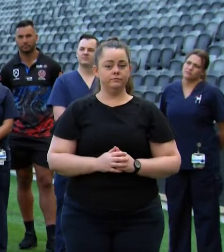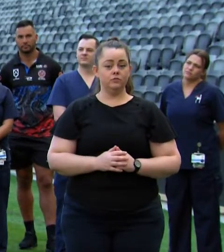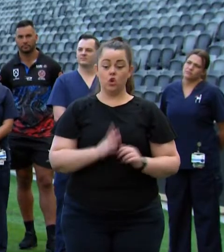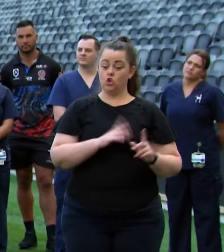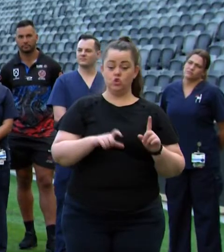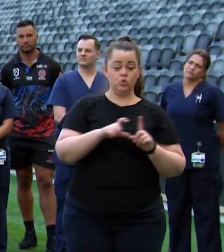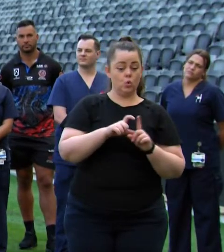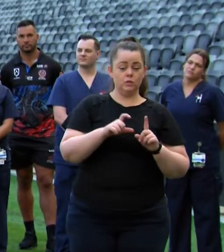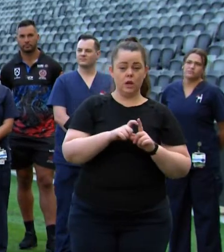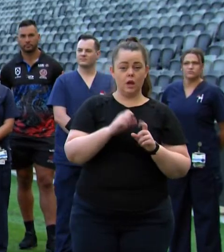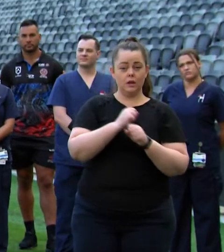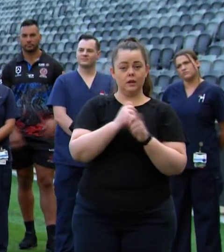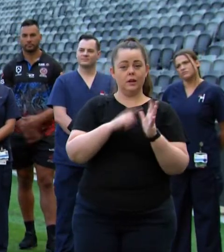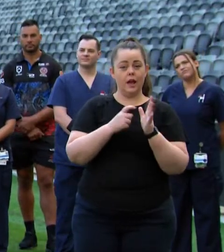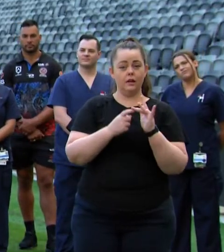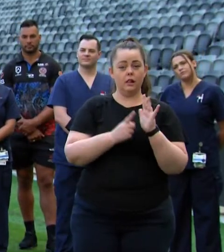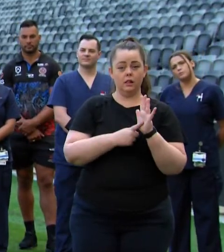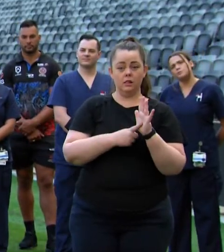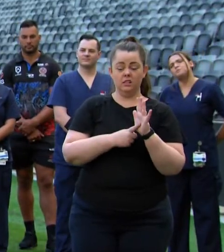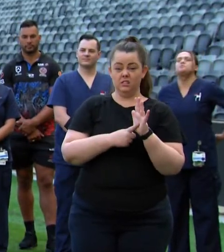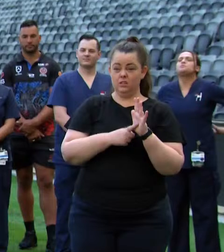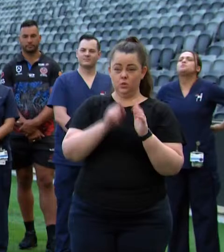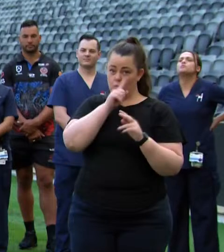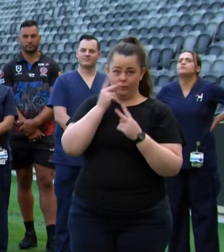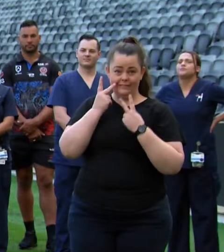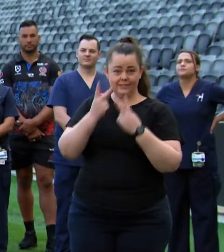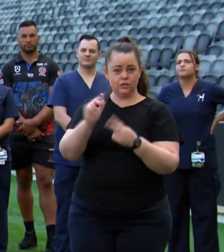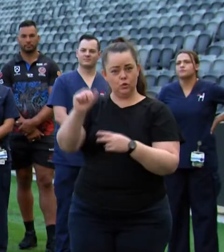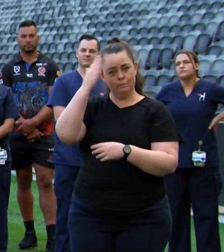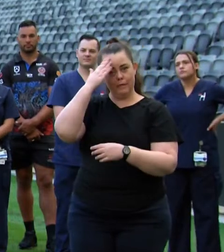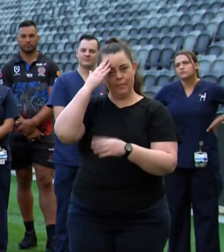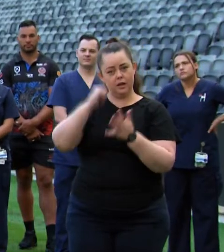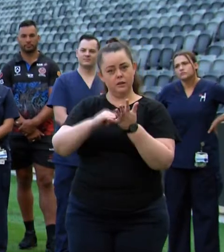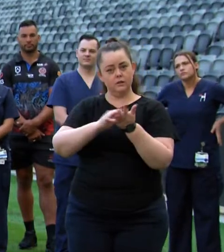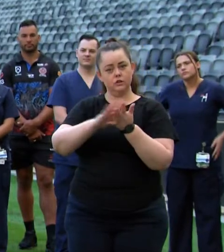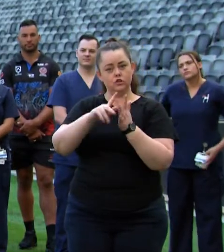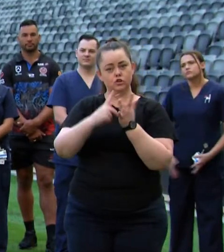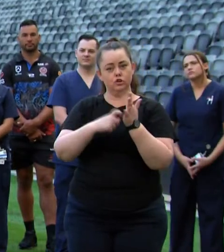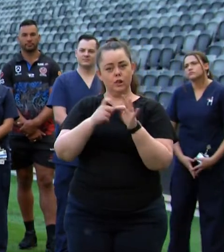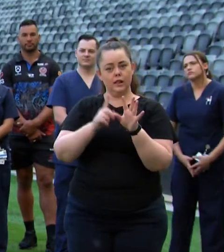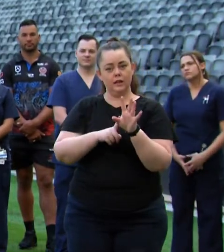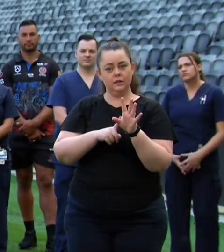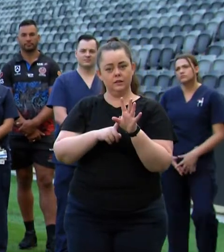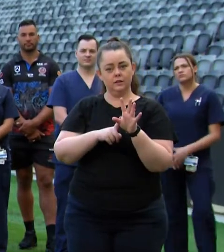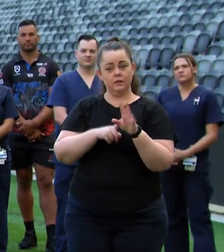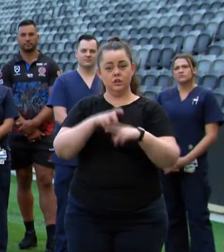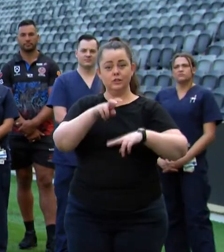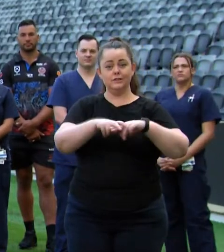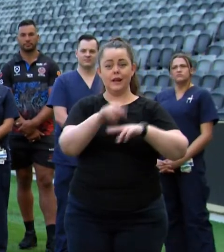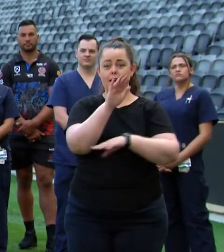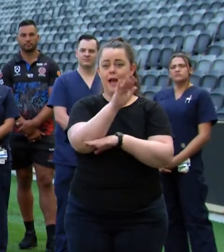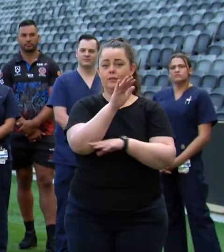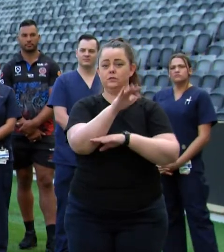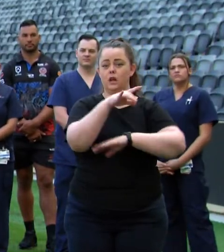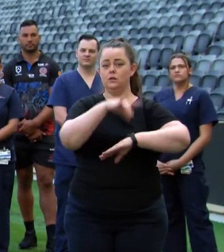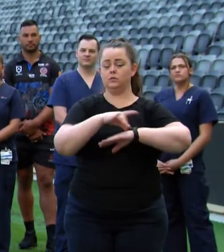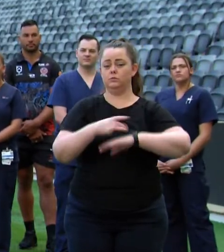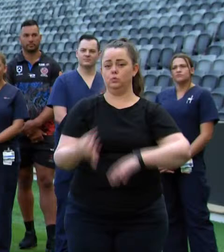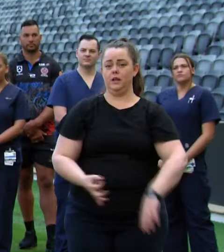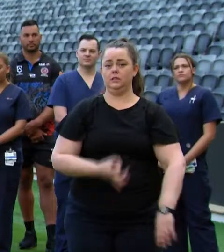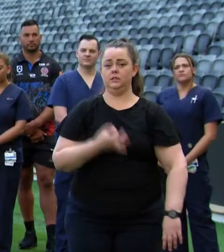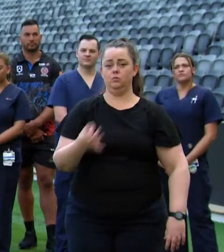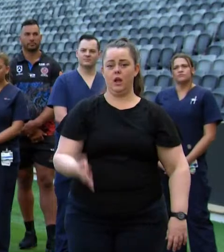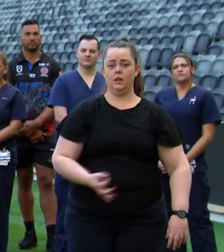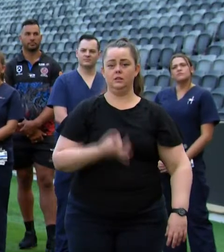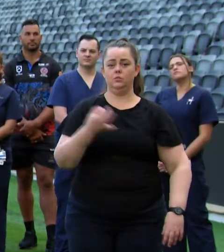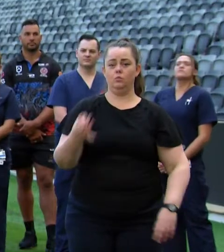with her. Gail was unable to be with Shirley, and she sat outside the particular hospital for nearly 5.5 hours